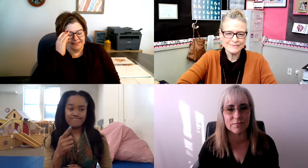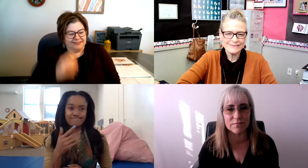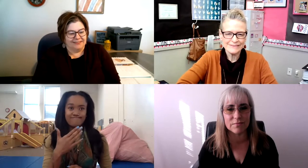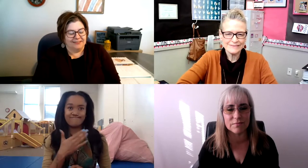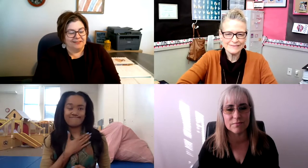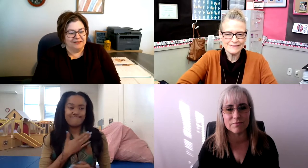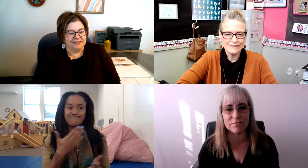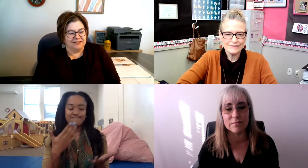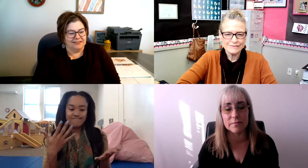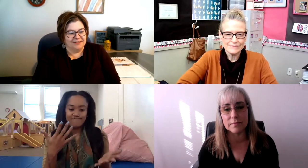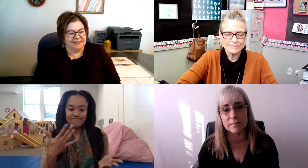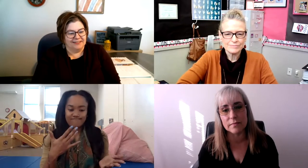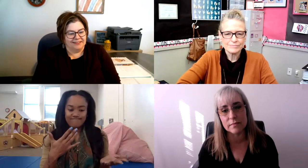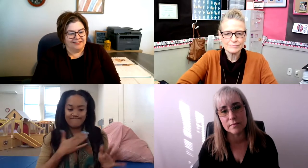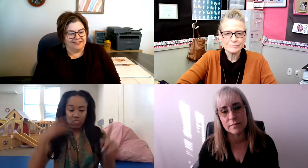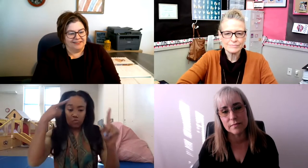Wow.